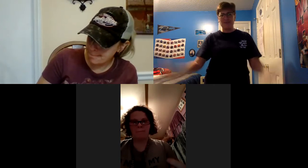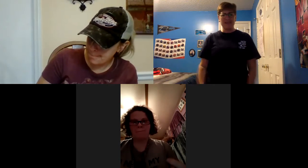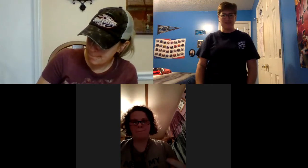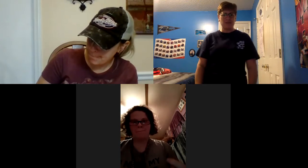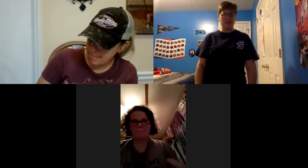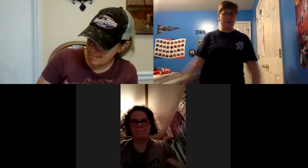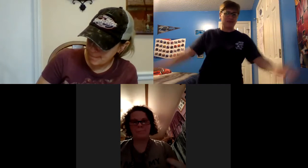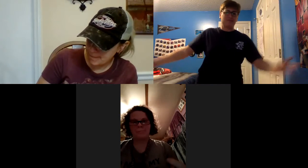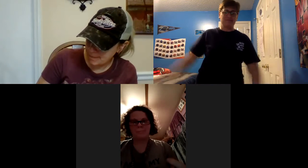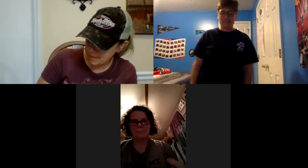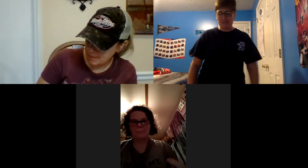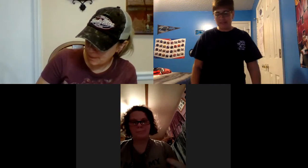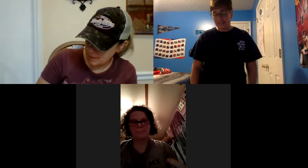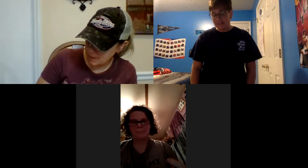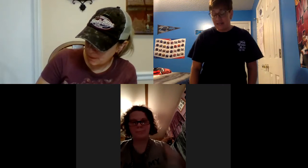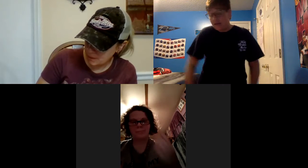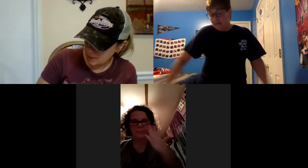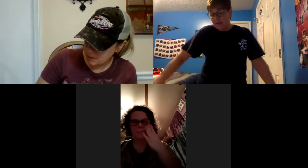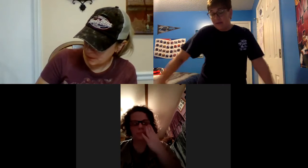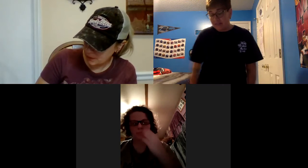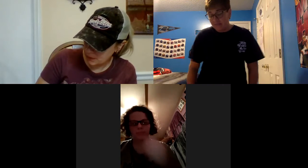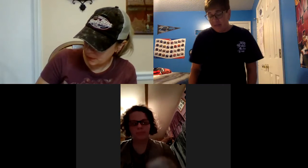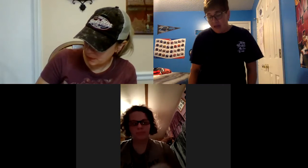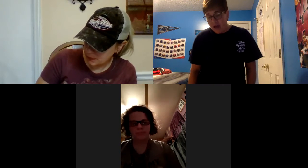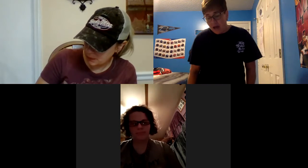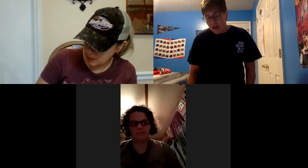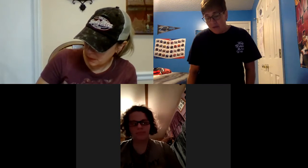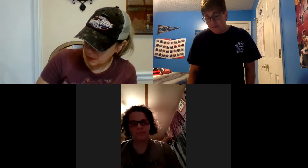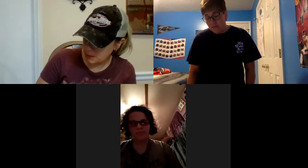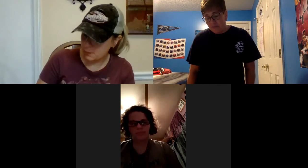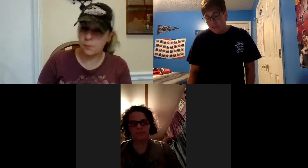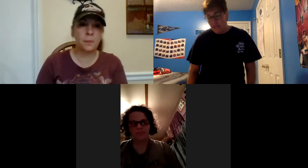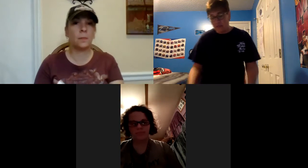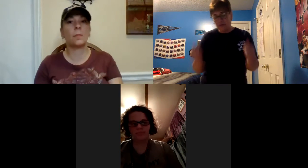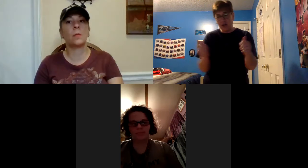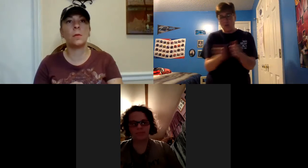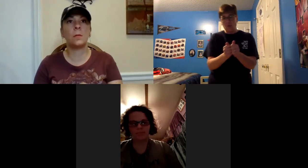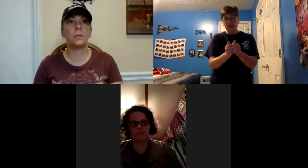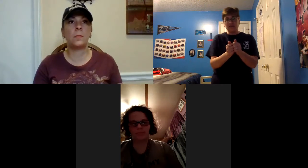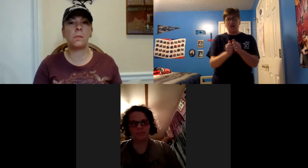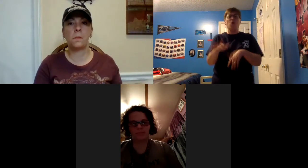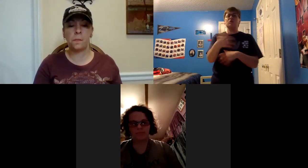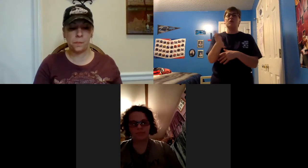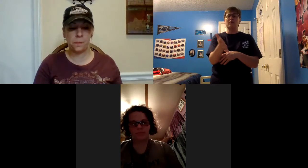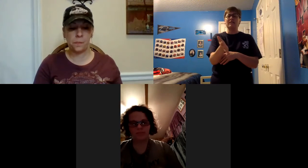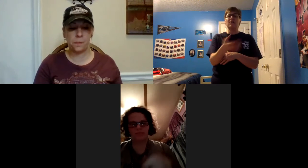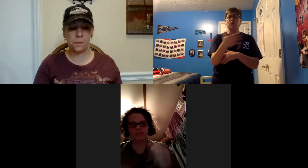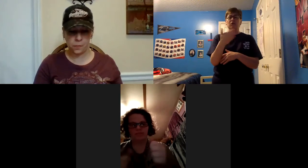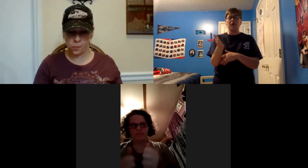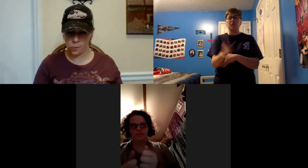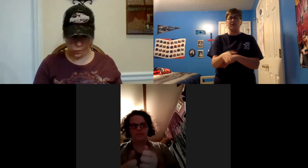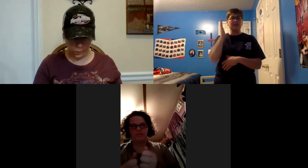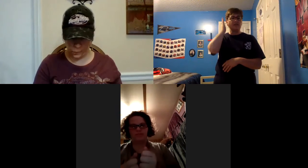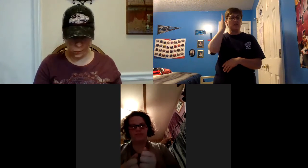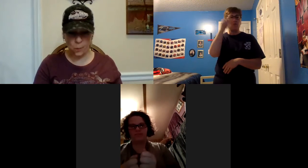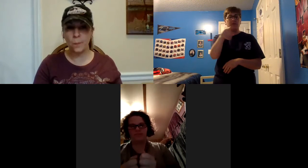on there for next week, which doesn't make sense. But anyways, so we've got with. Oh, so I was saying, will you